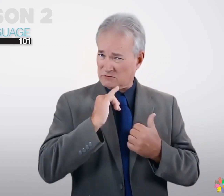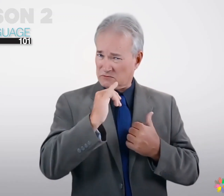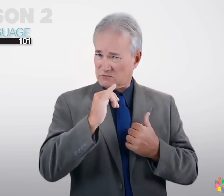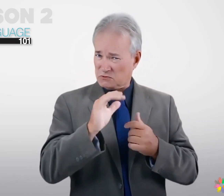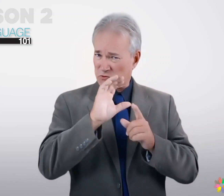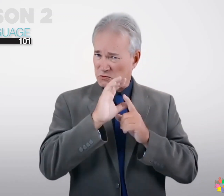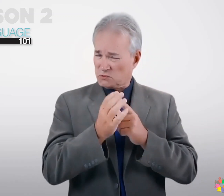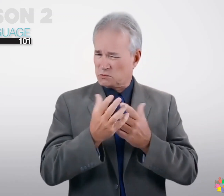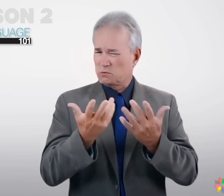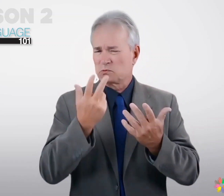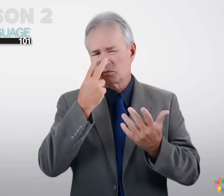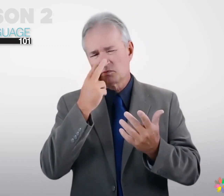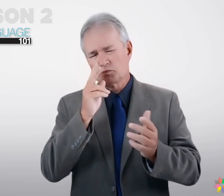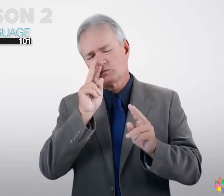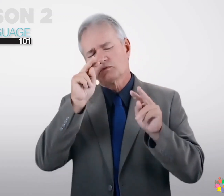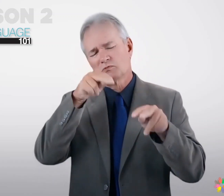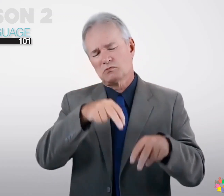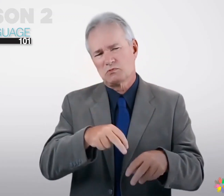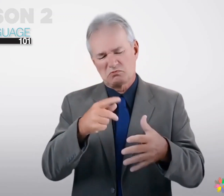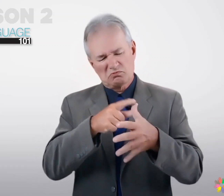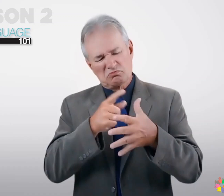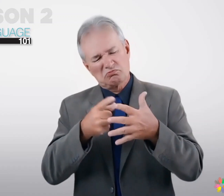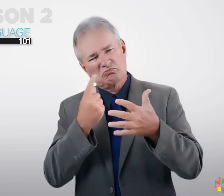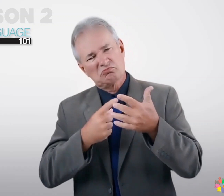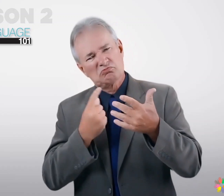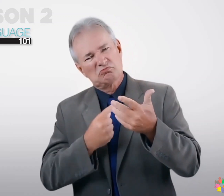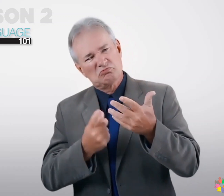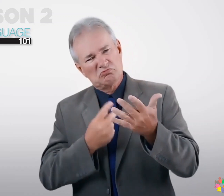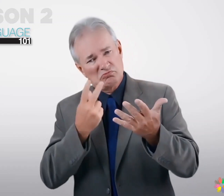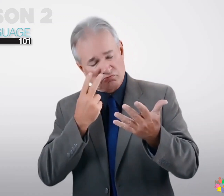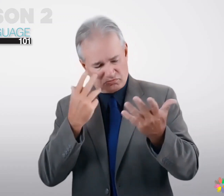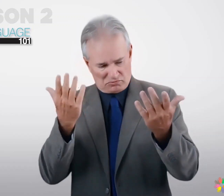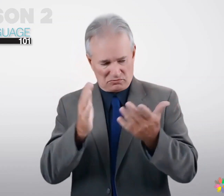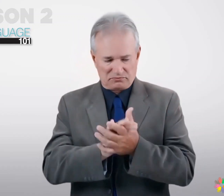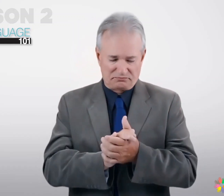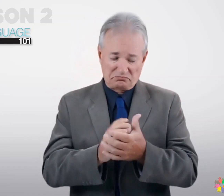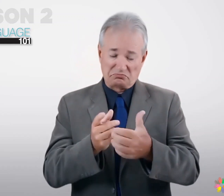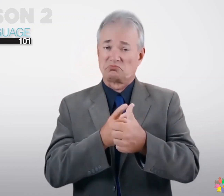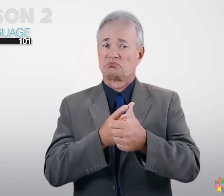with the sign language. So let's compare cultures. Let's look at a couple of different examples.